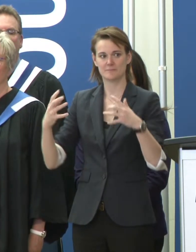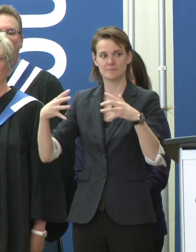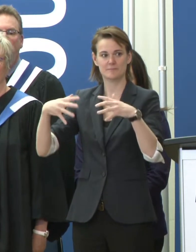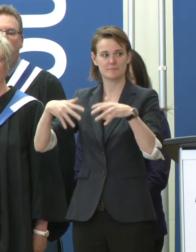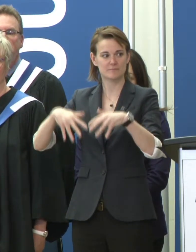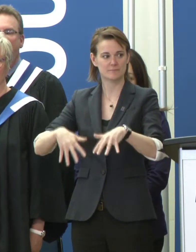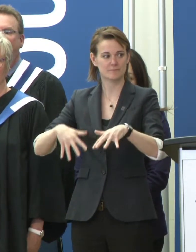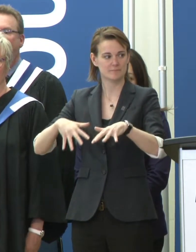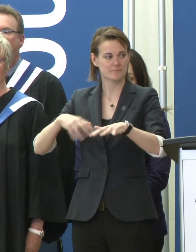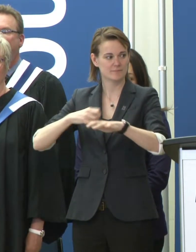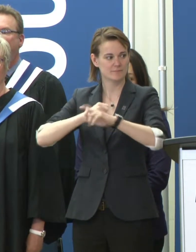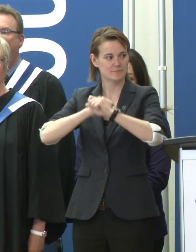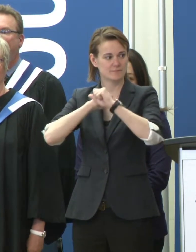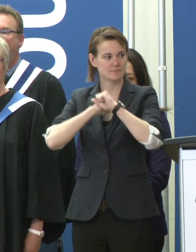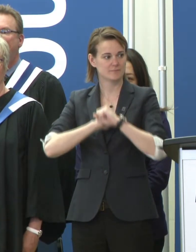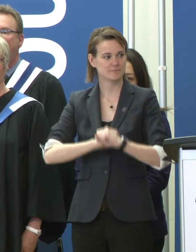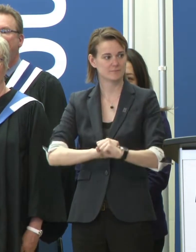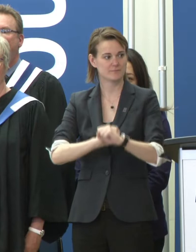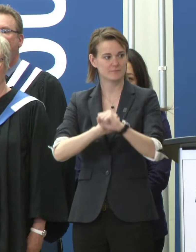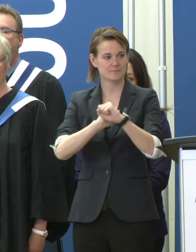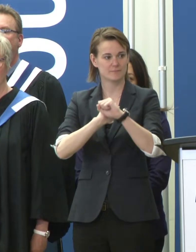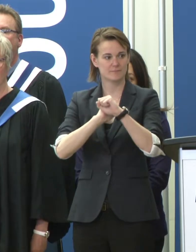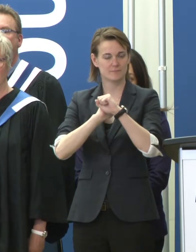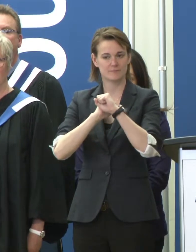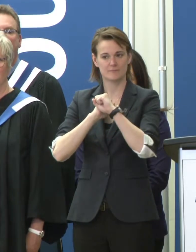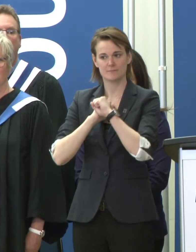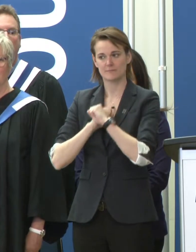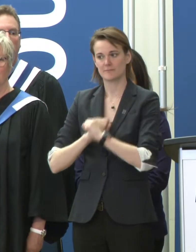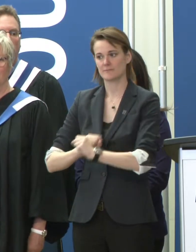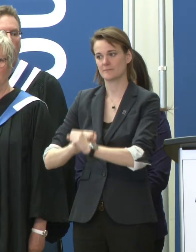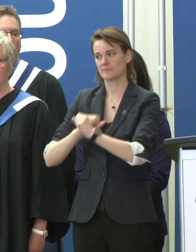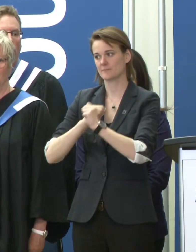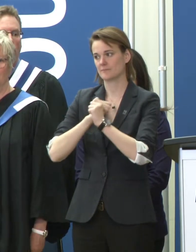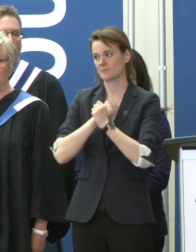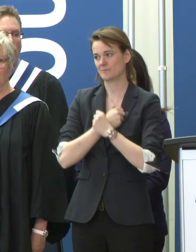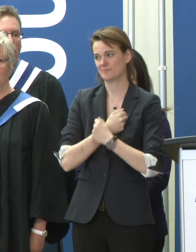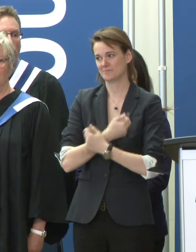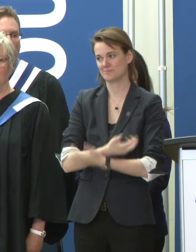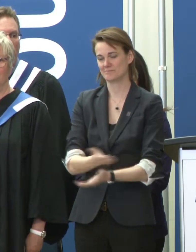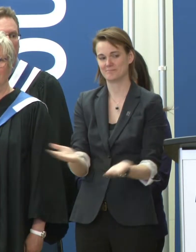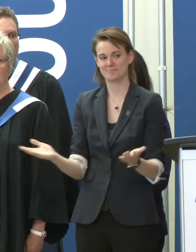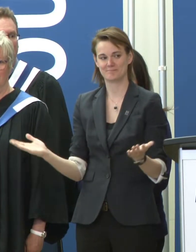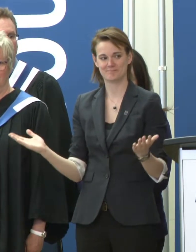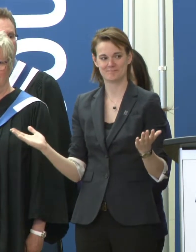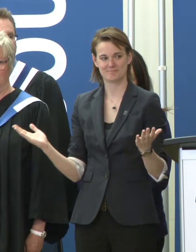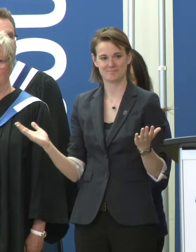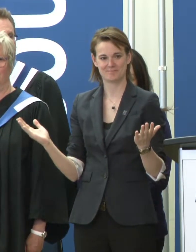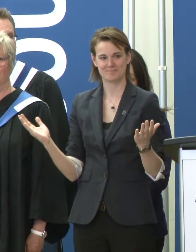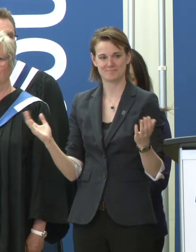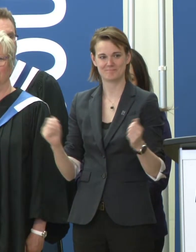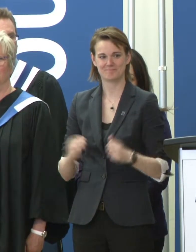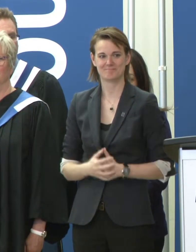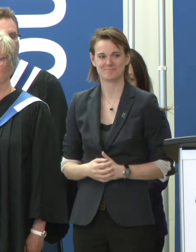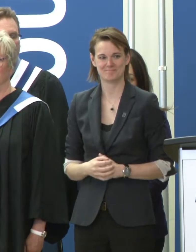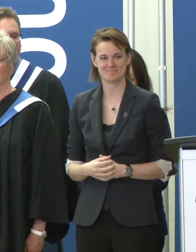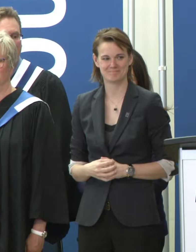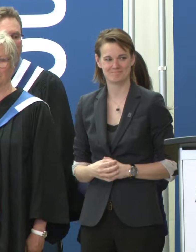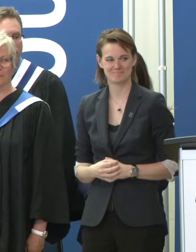Canada, we stand on guard for